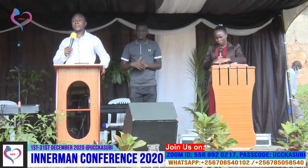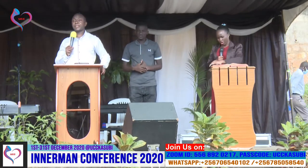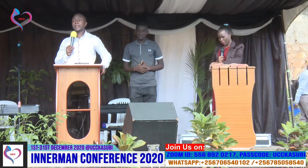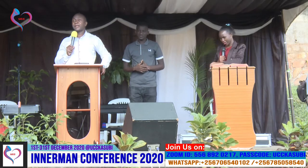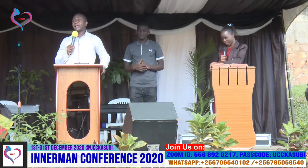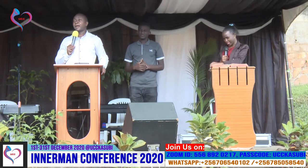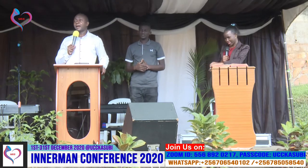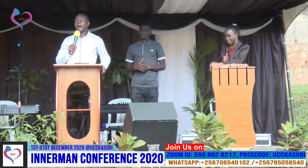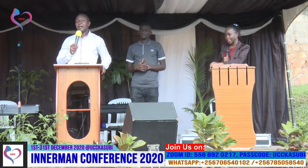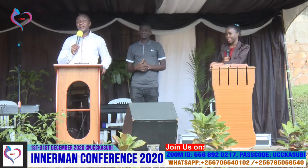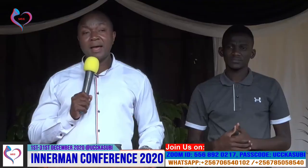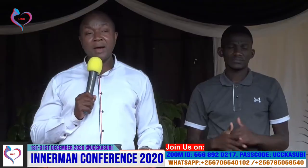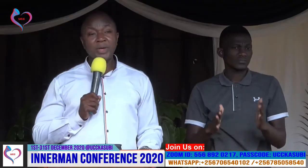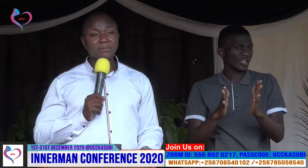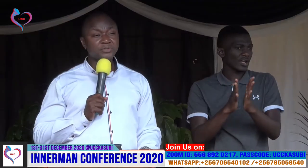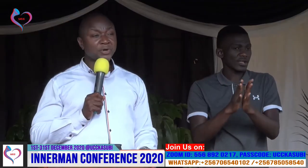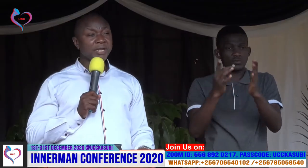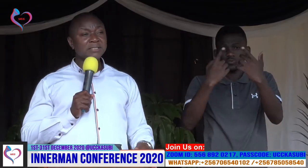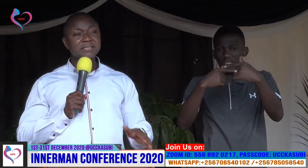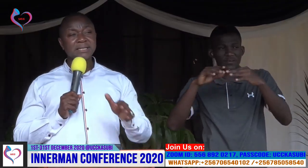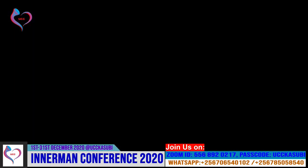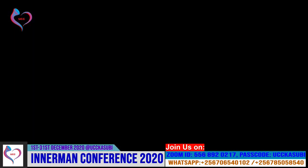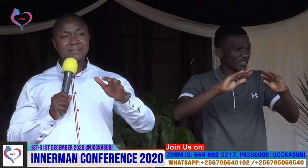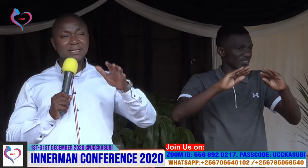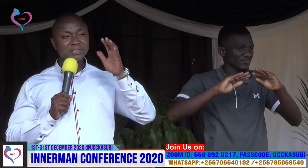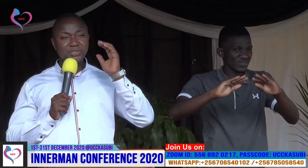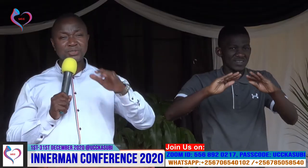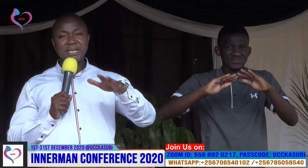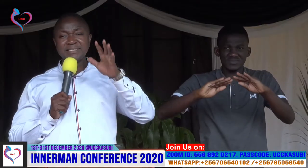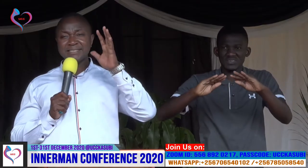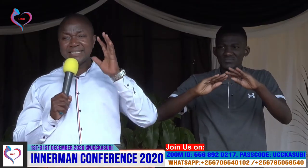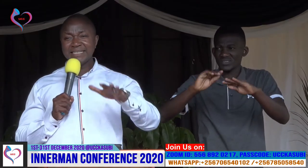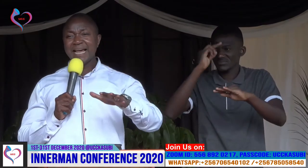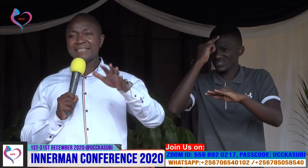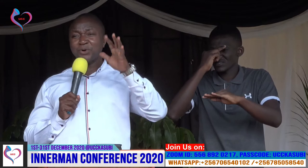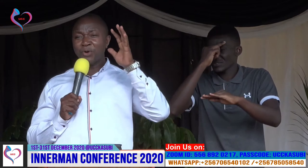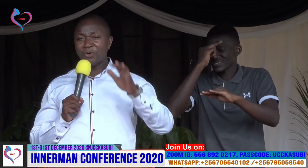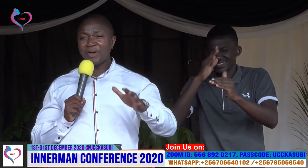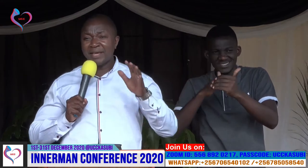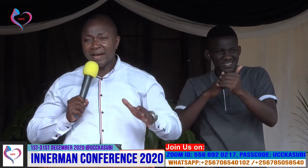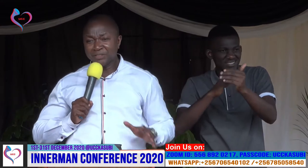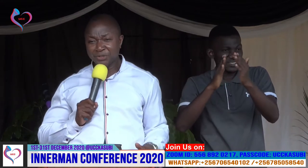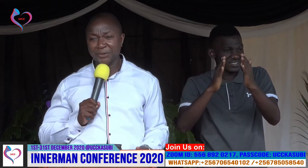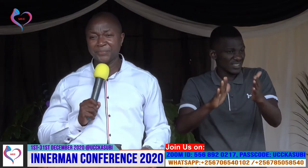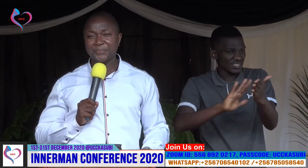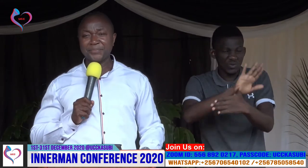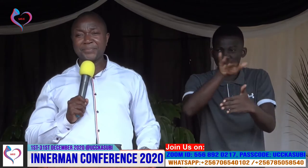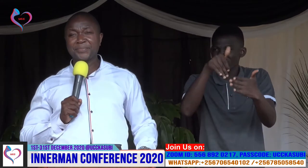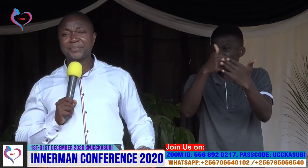19 years. And we have trained classes, students, leaders all over the